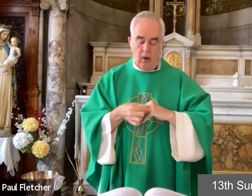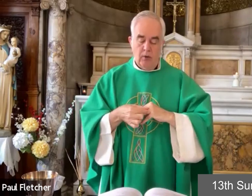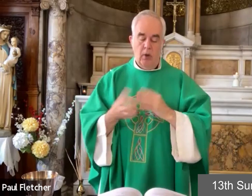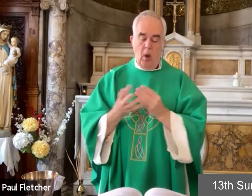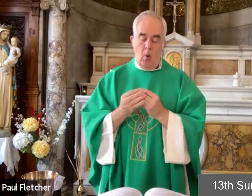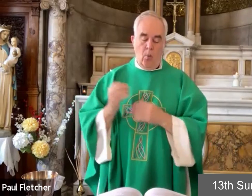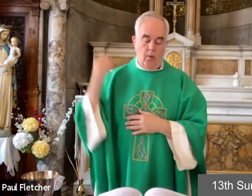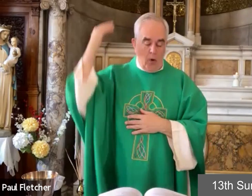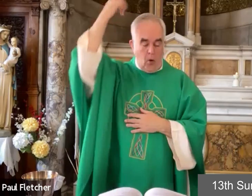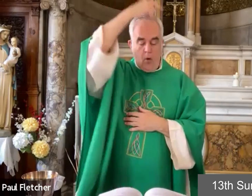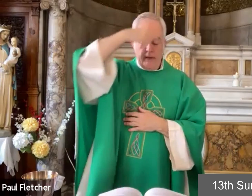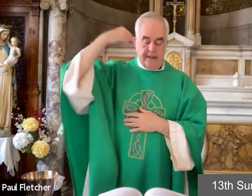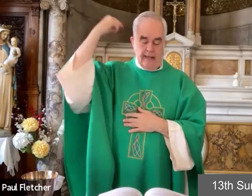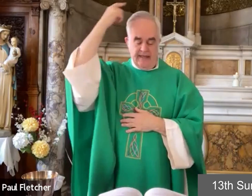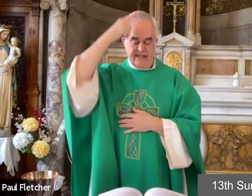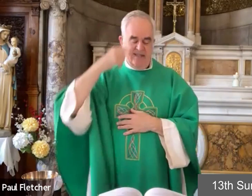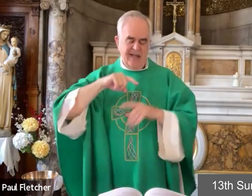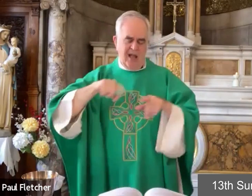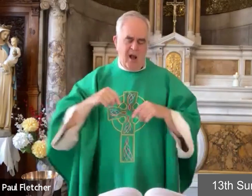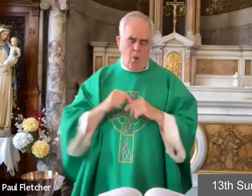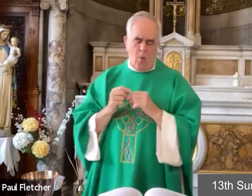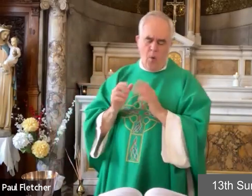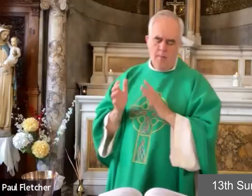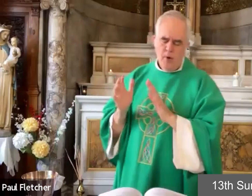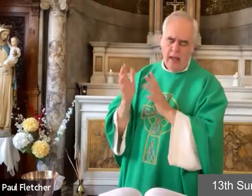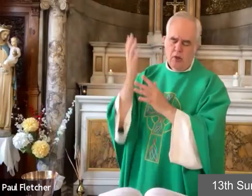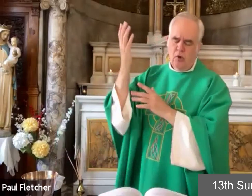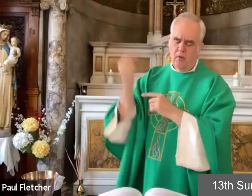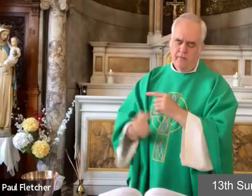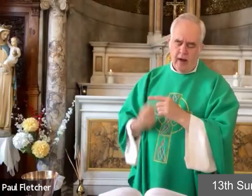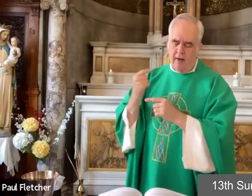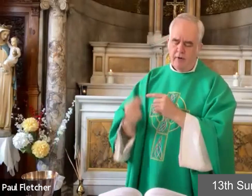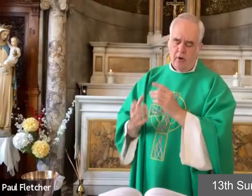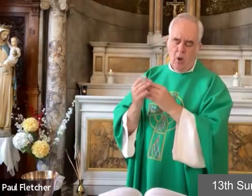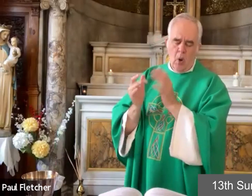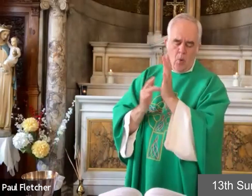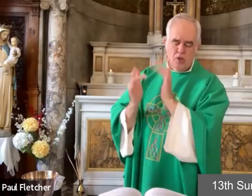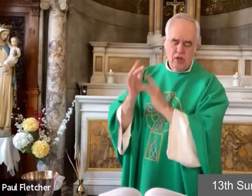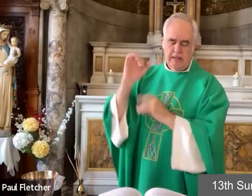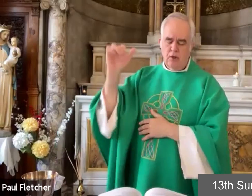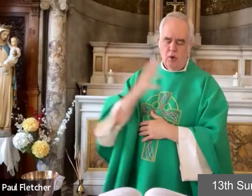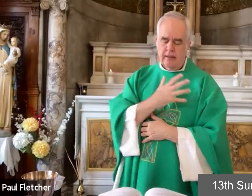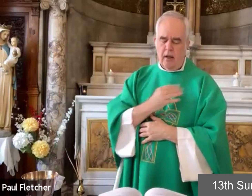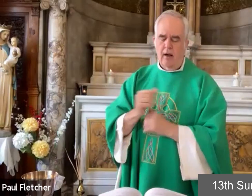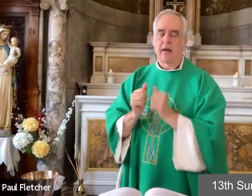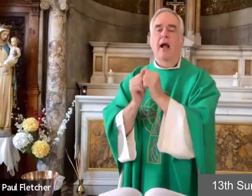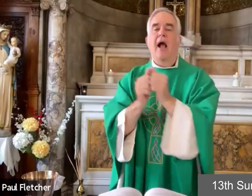bowed with all the saints. We praise you forever, with Jesus your Son,